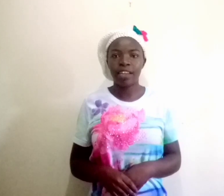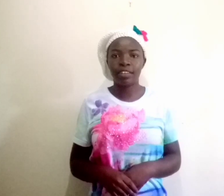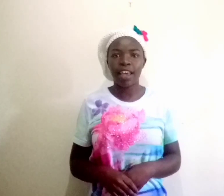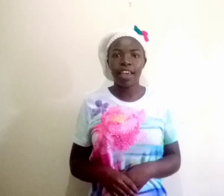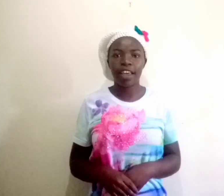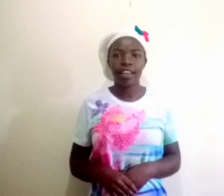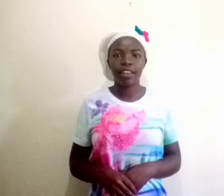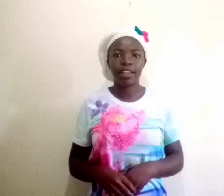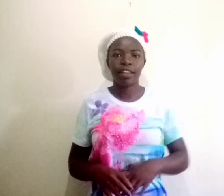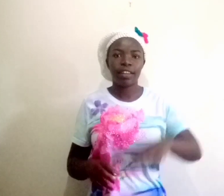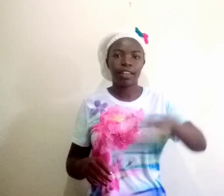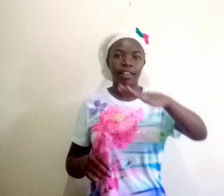Isaiah.